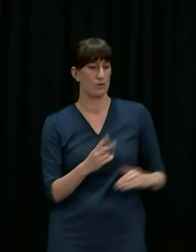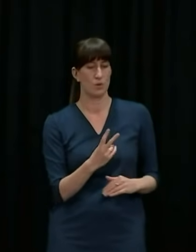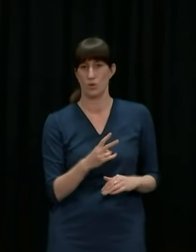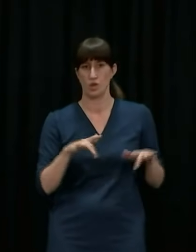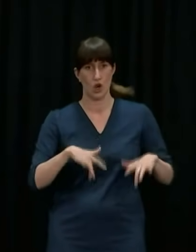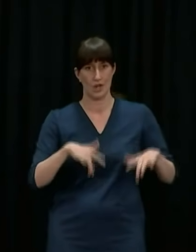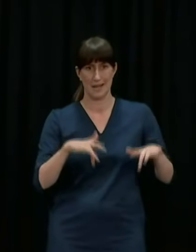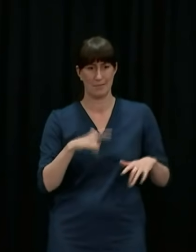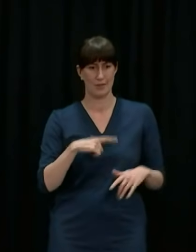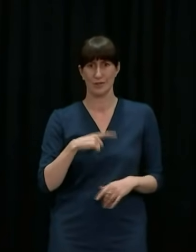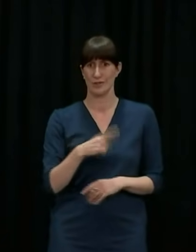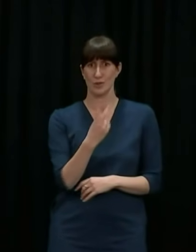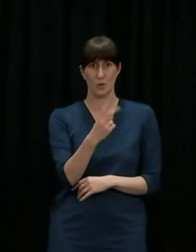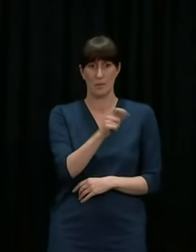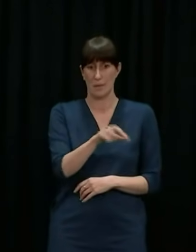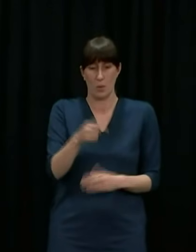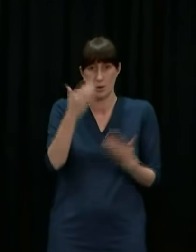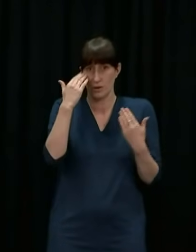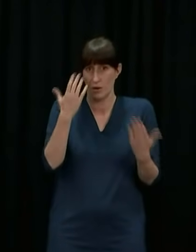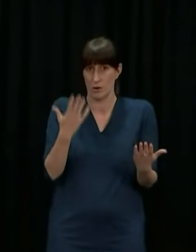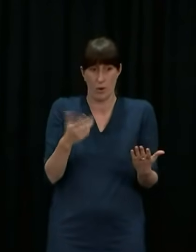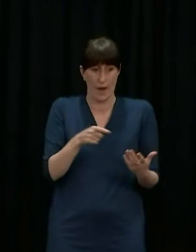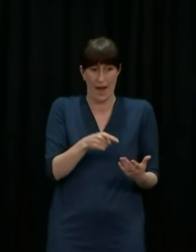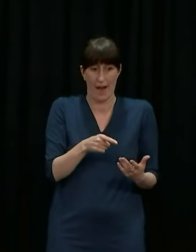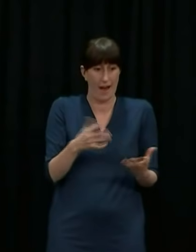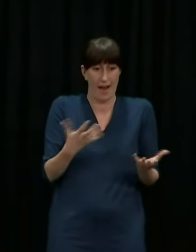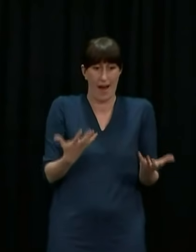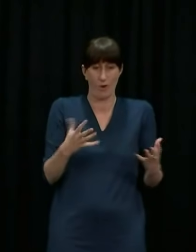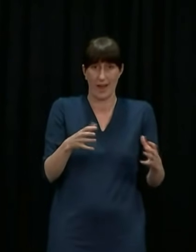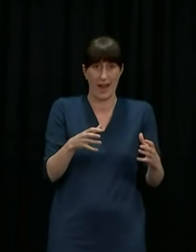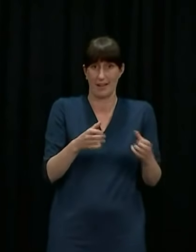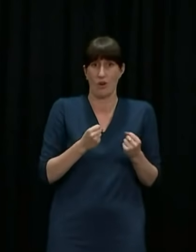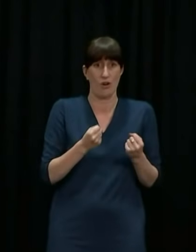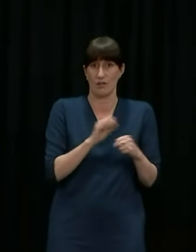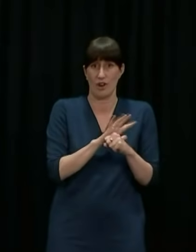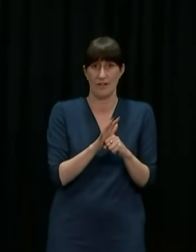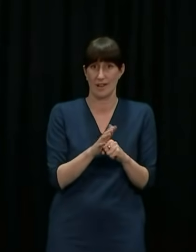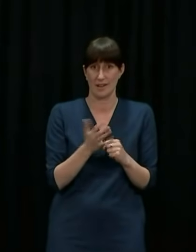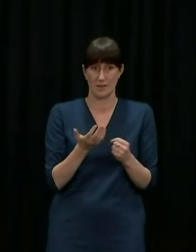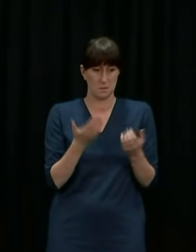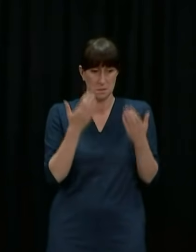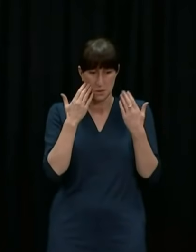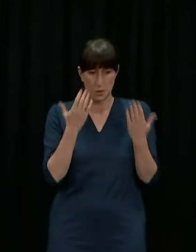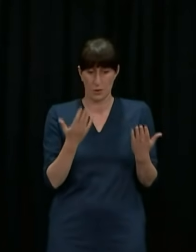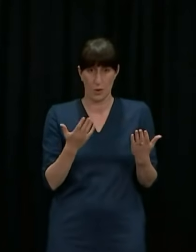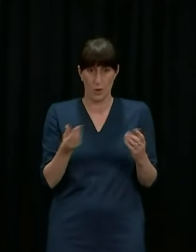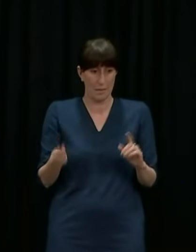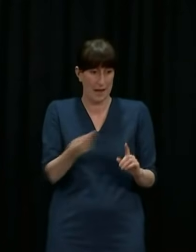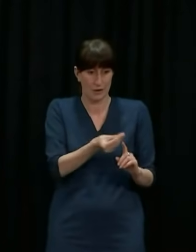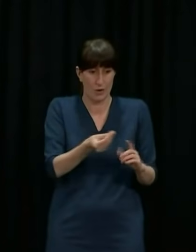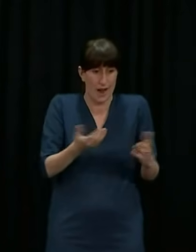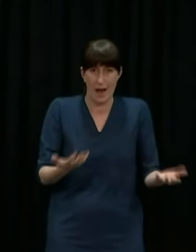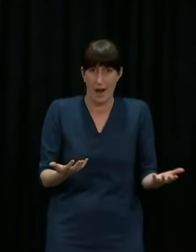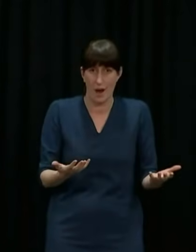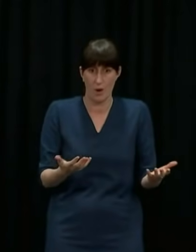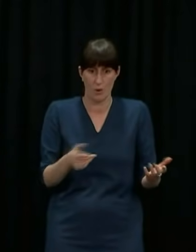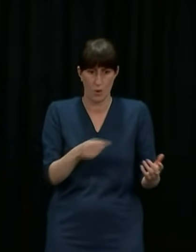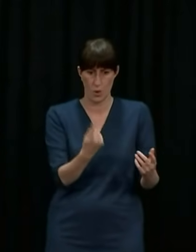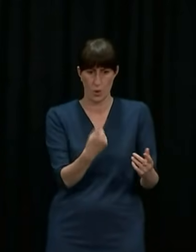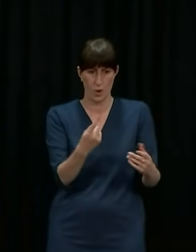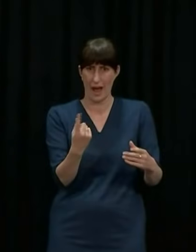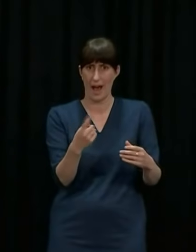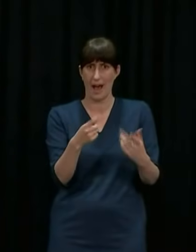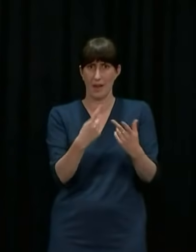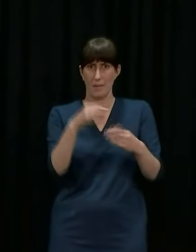got 2 cases where at this point we don't know how they were infected. We don't have yet a full understanding of who else might be involved in the chain of transmission